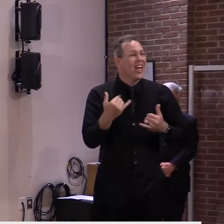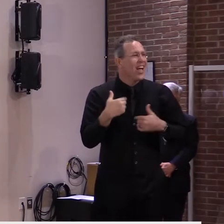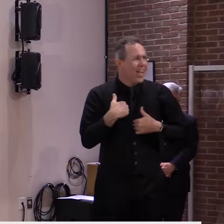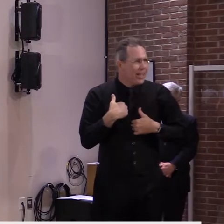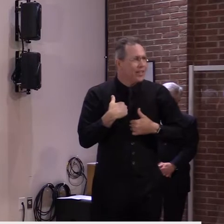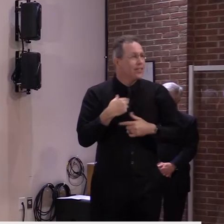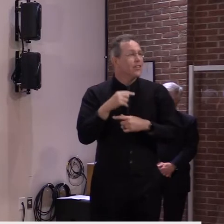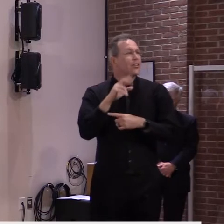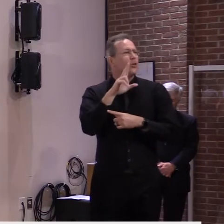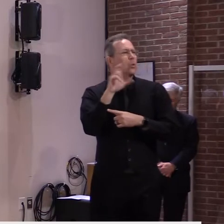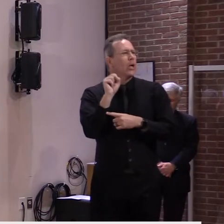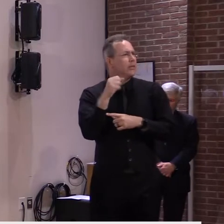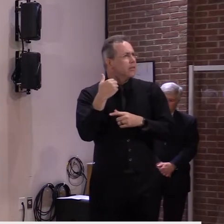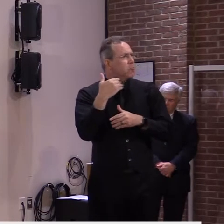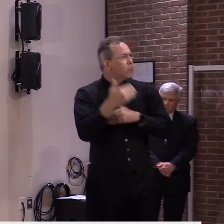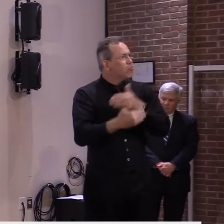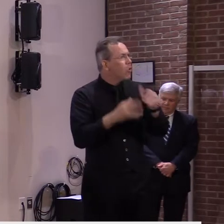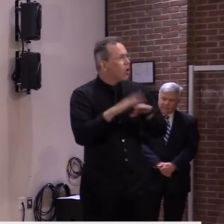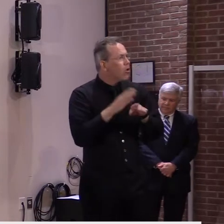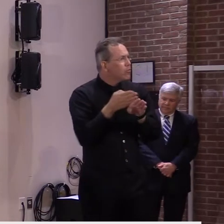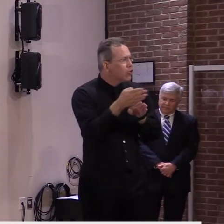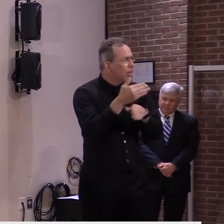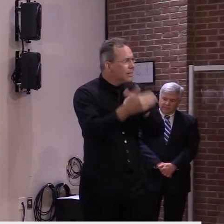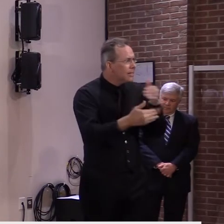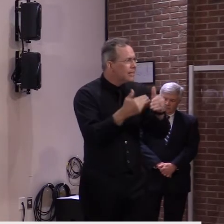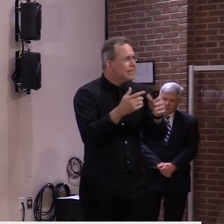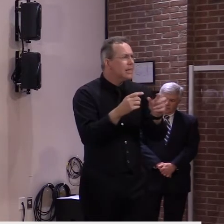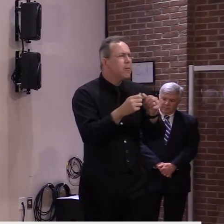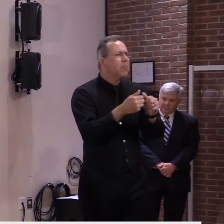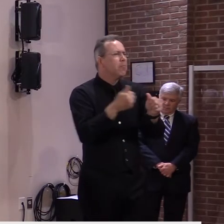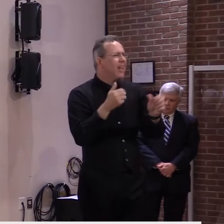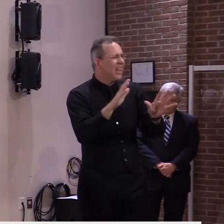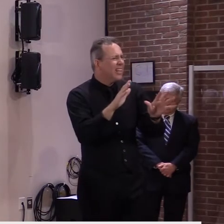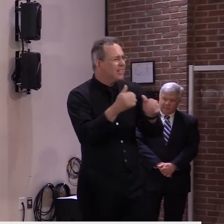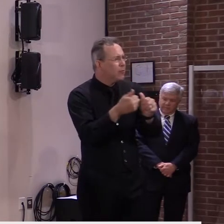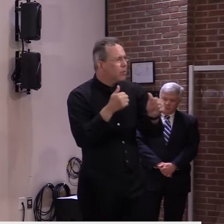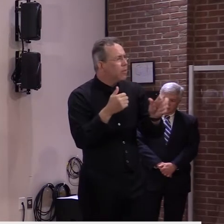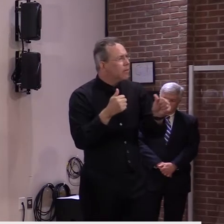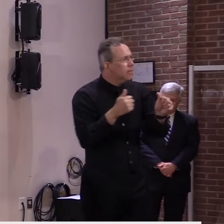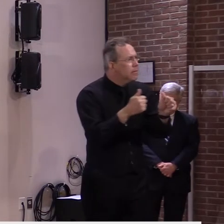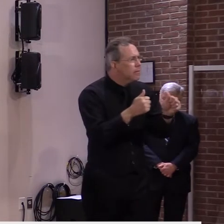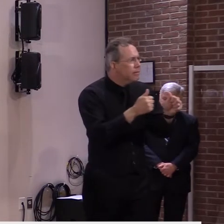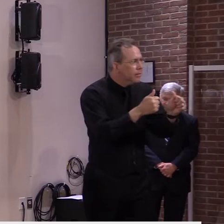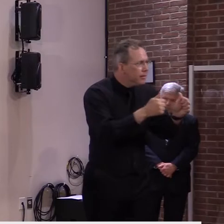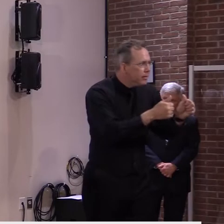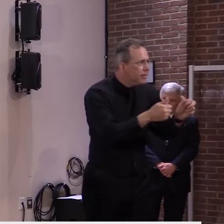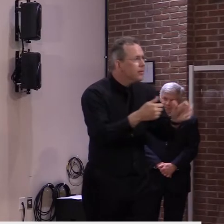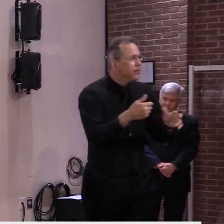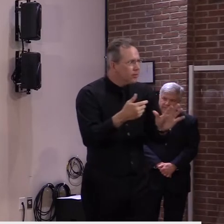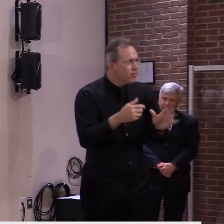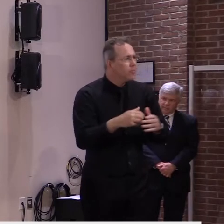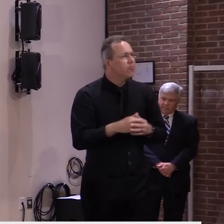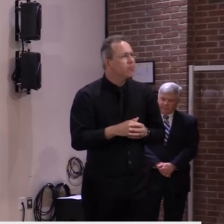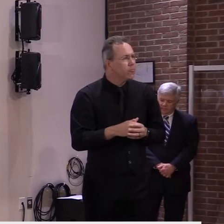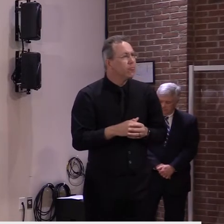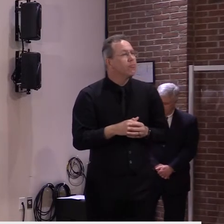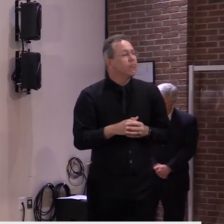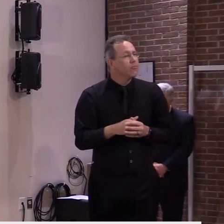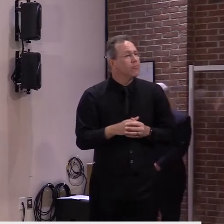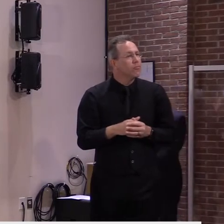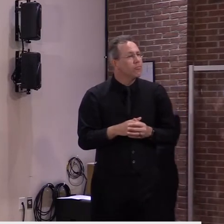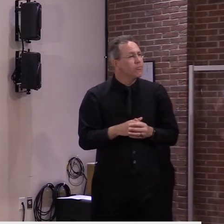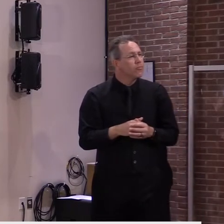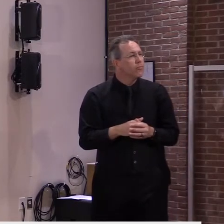in terms of the vaccination rate, but they're starting to catch up. Although a couple of the